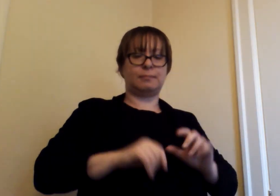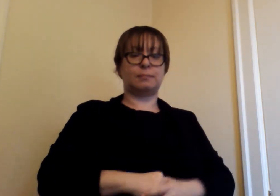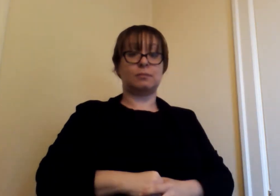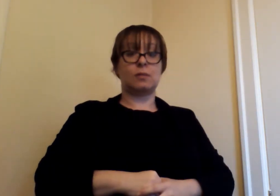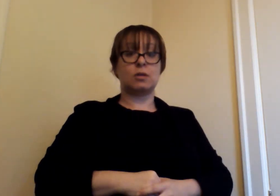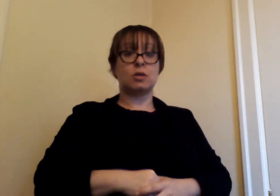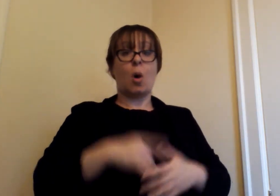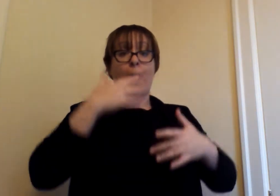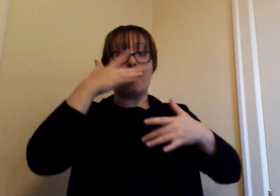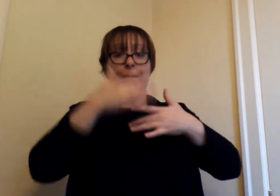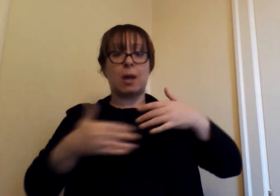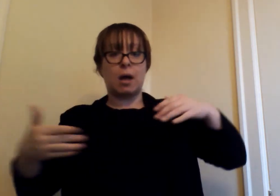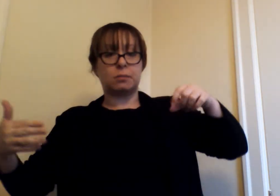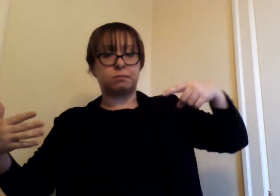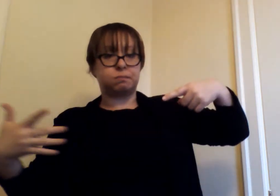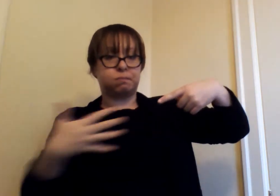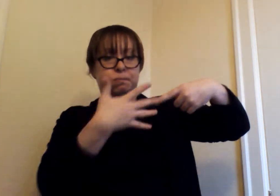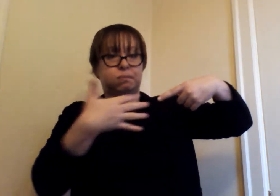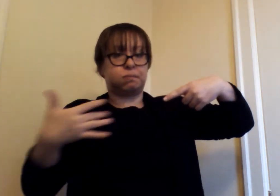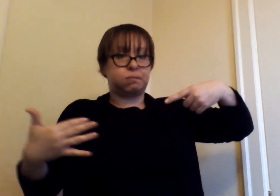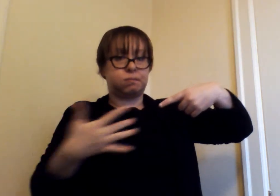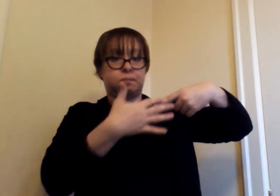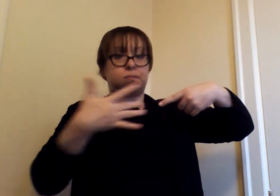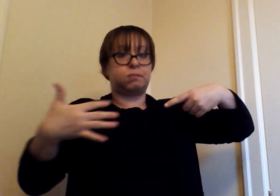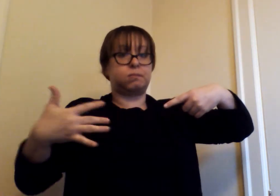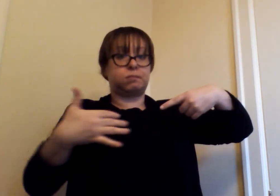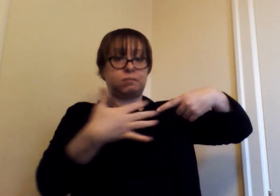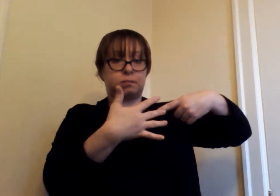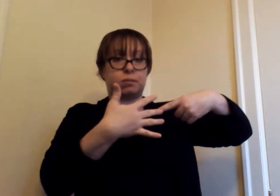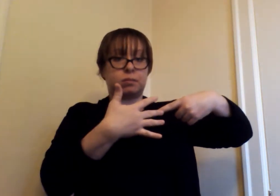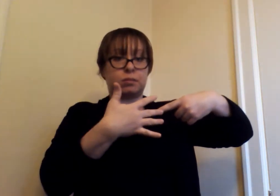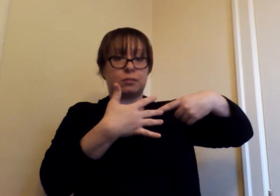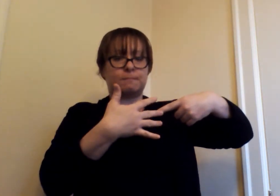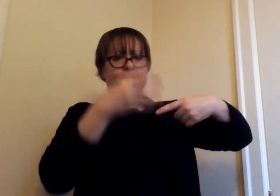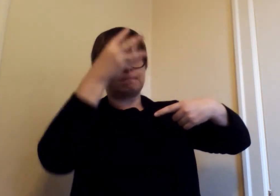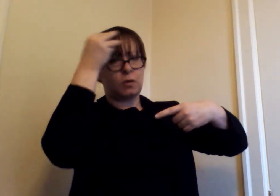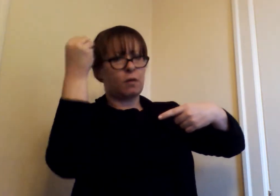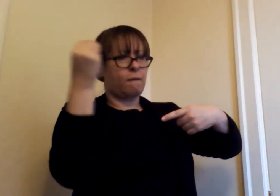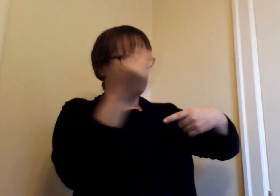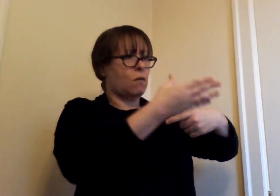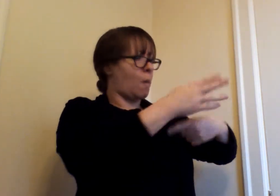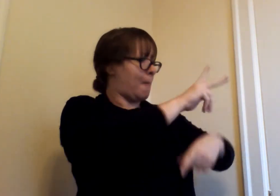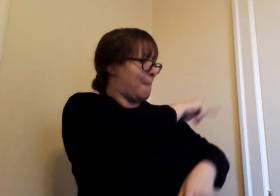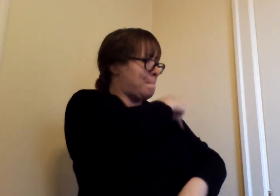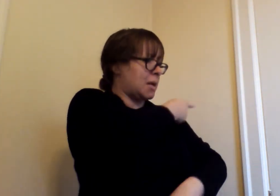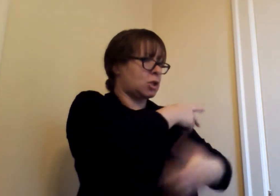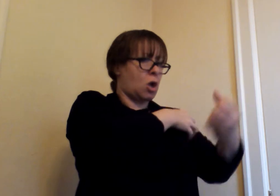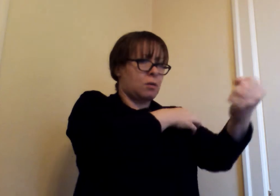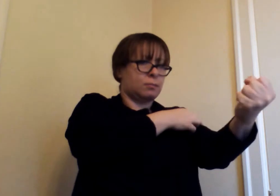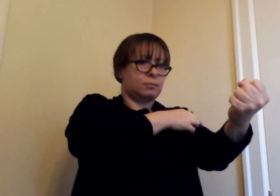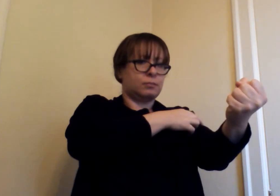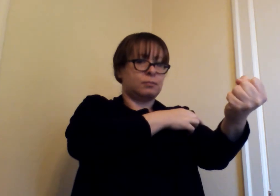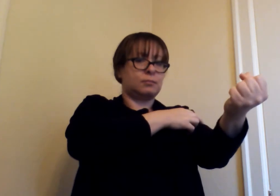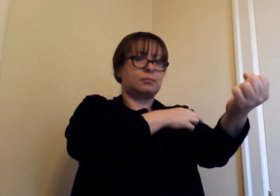his hand and remove the tourniquet from his arm. Removing the tourniquet allows the blood to return to its normal rate of flow through the